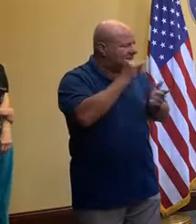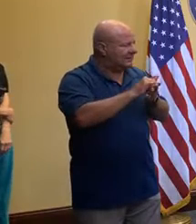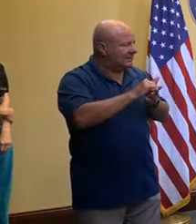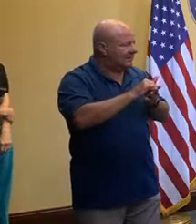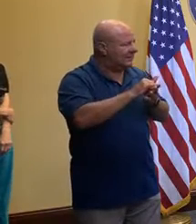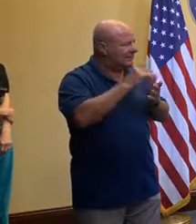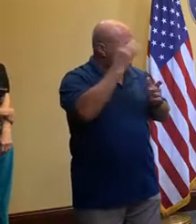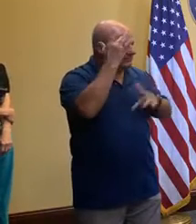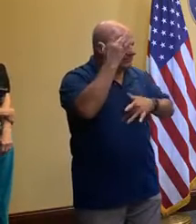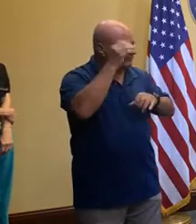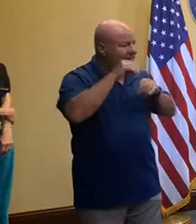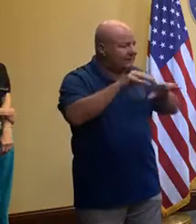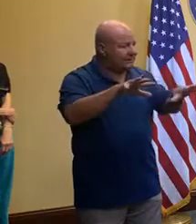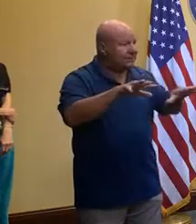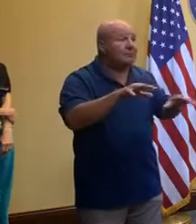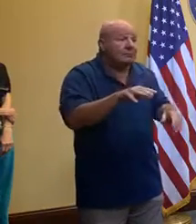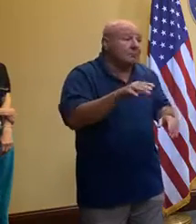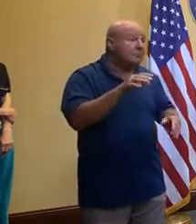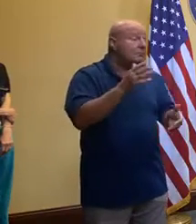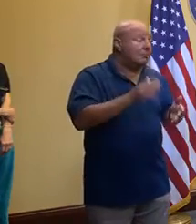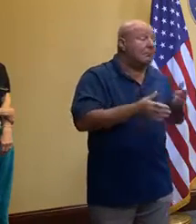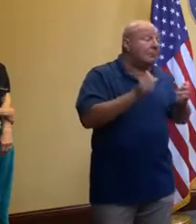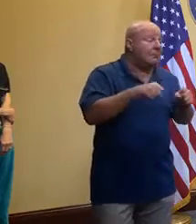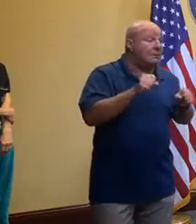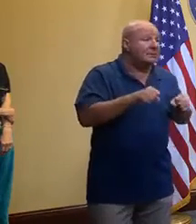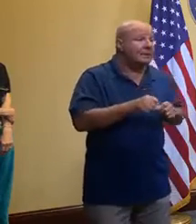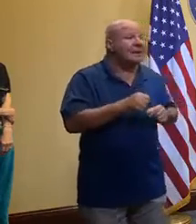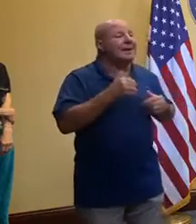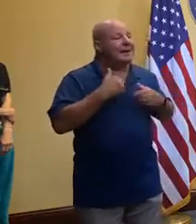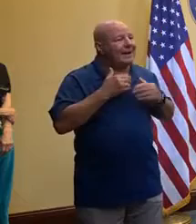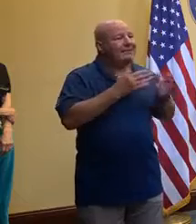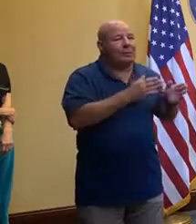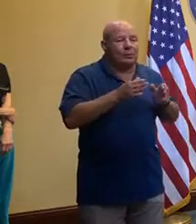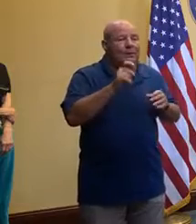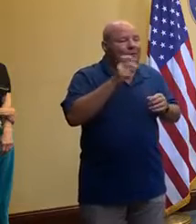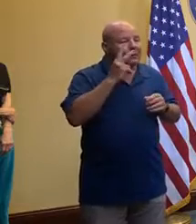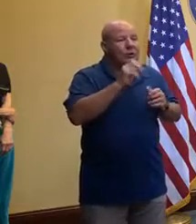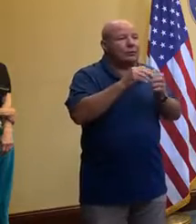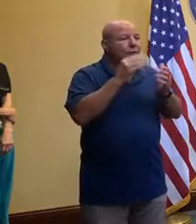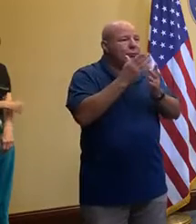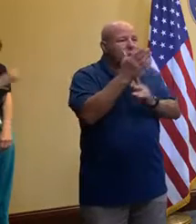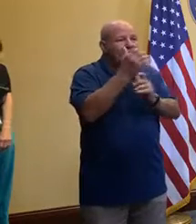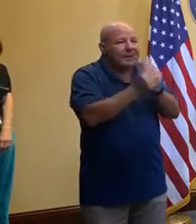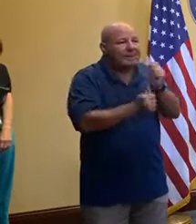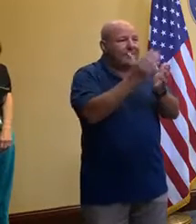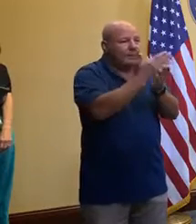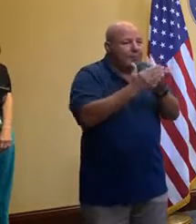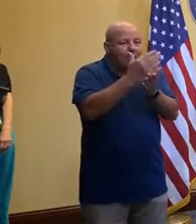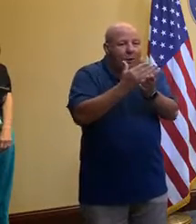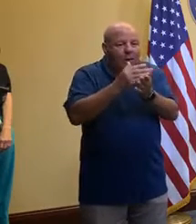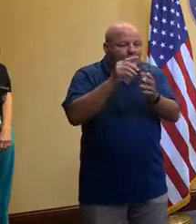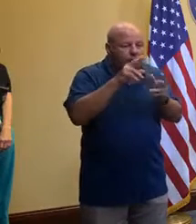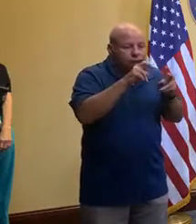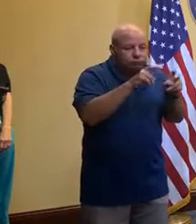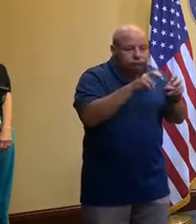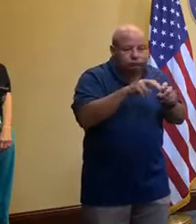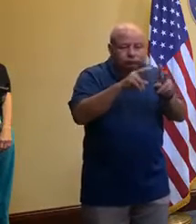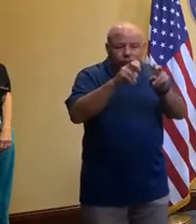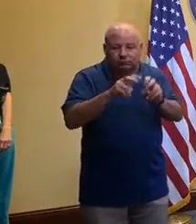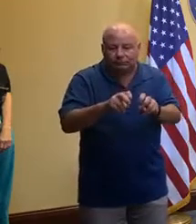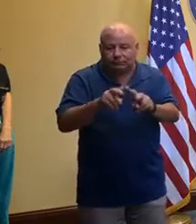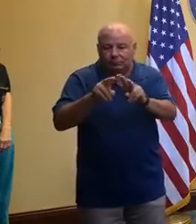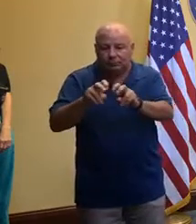are needing? Possibly. There's a way that you have to look through every aspect before making a decision of whether or not you're going to